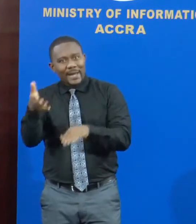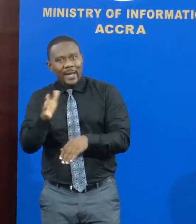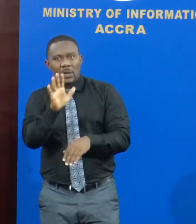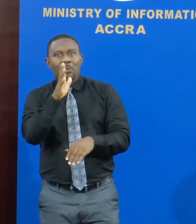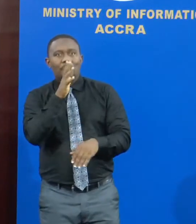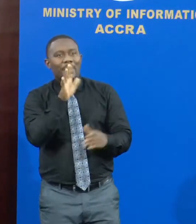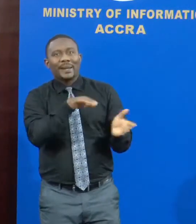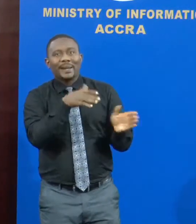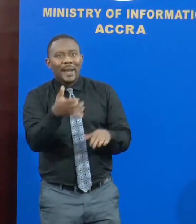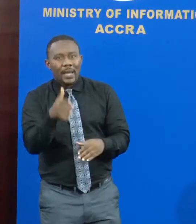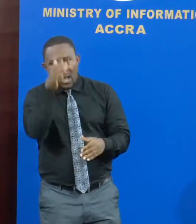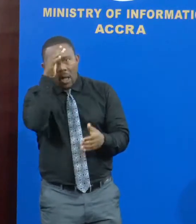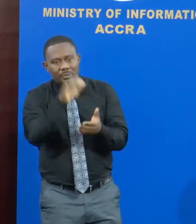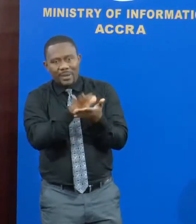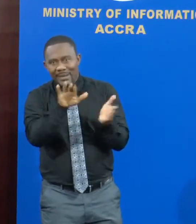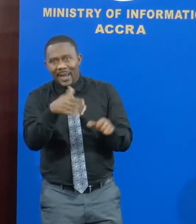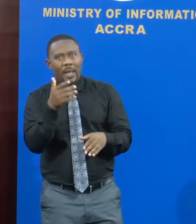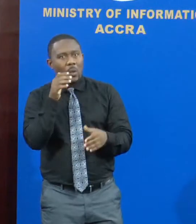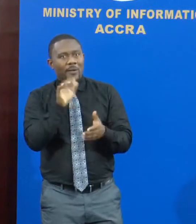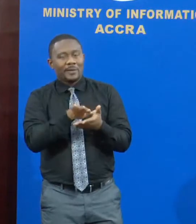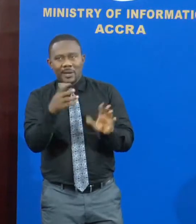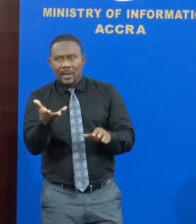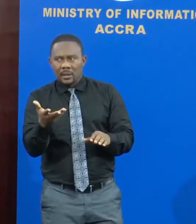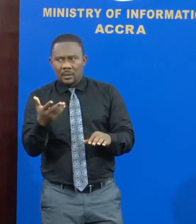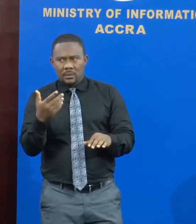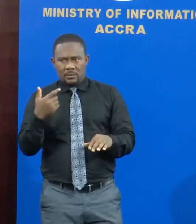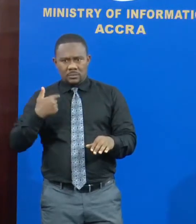on and we need to pay